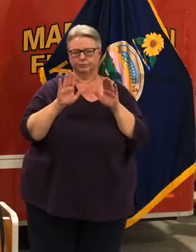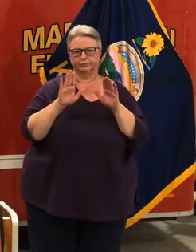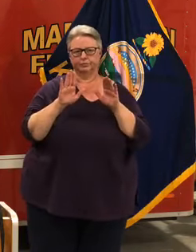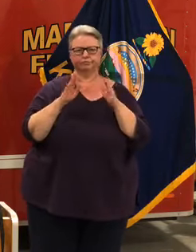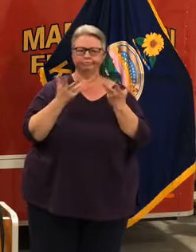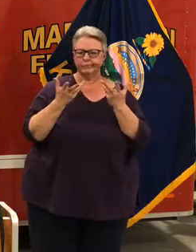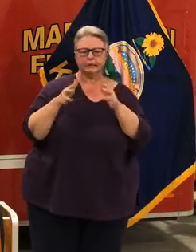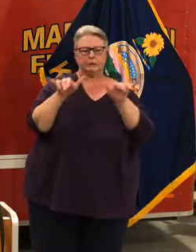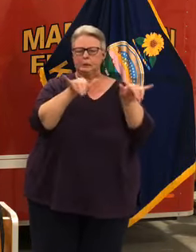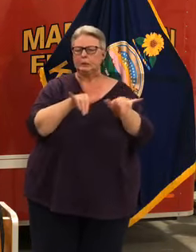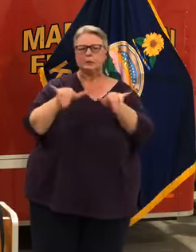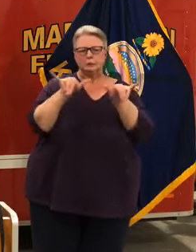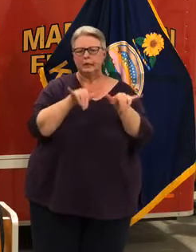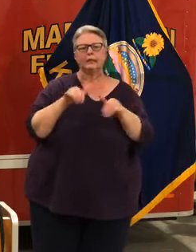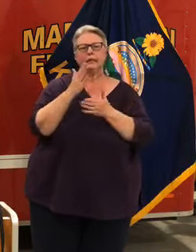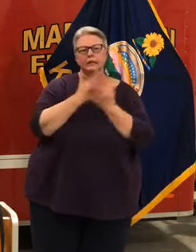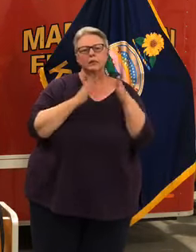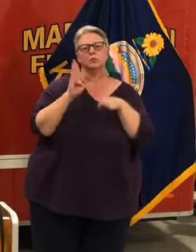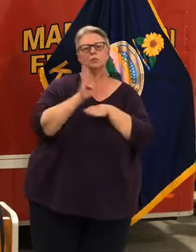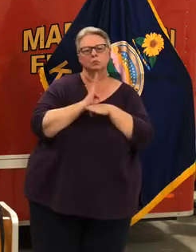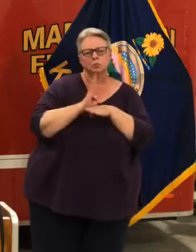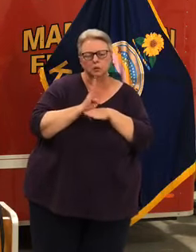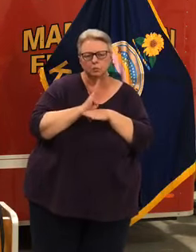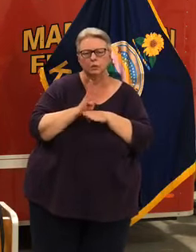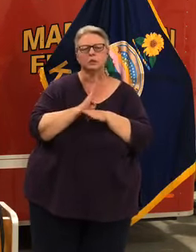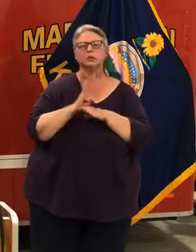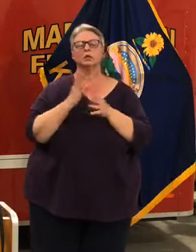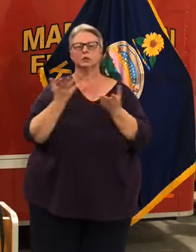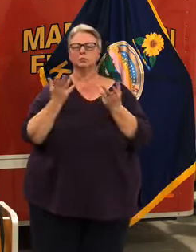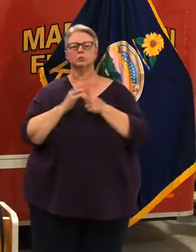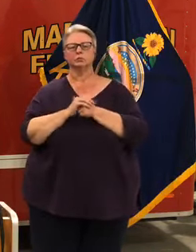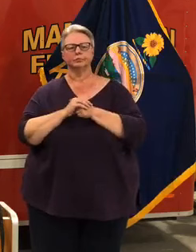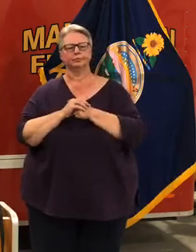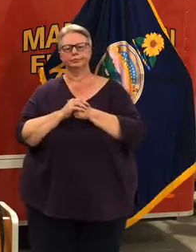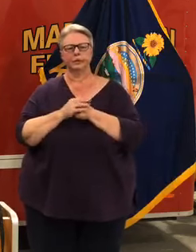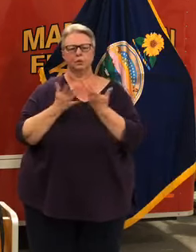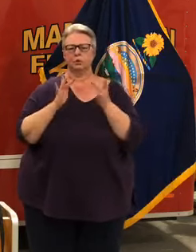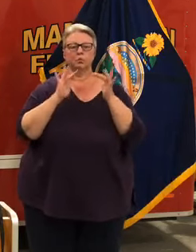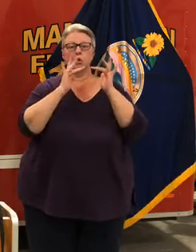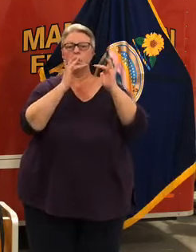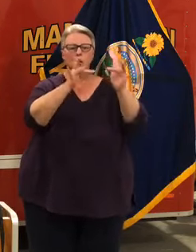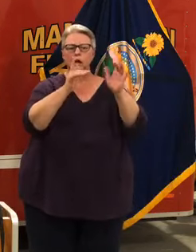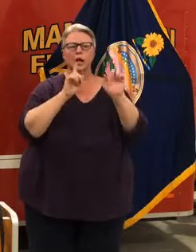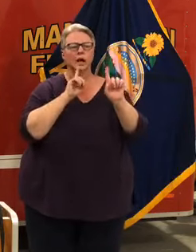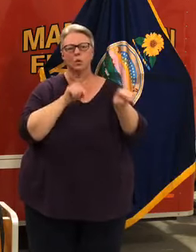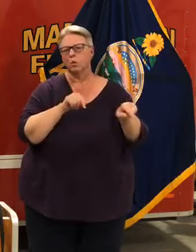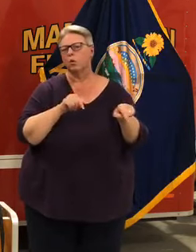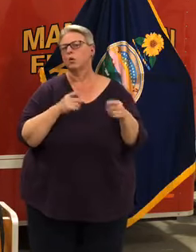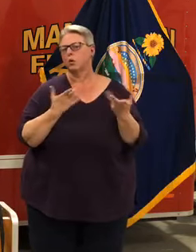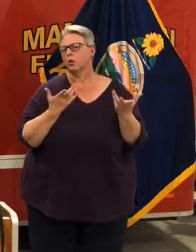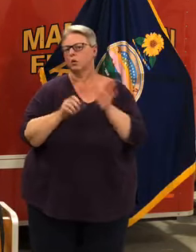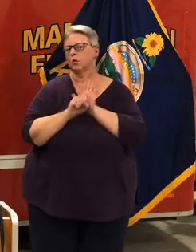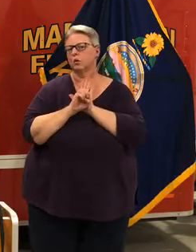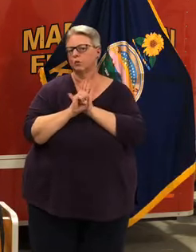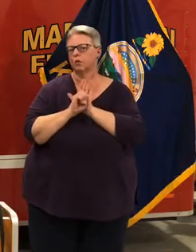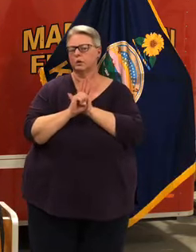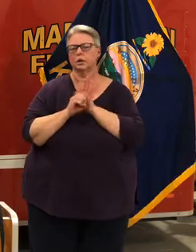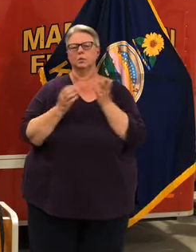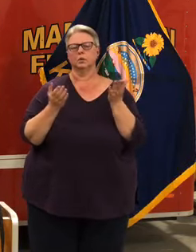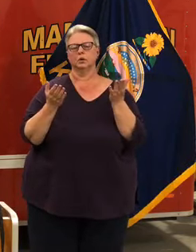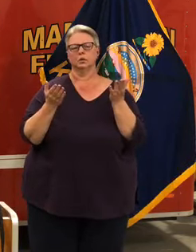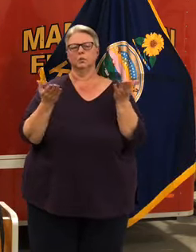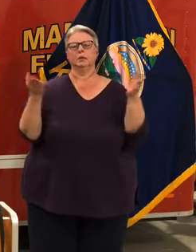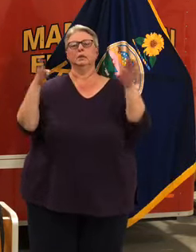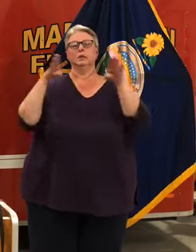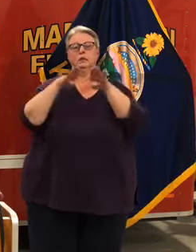to maintain some of the business functions, possibly even handling online orders such as that, but the door should be open